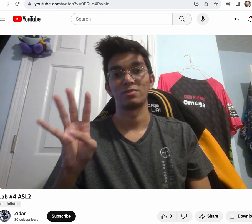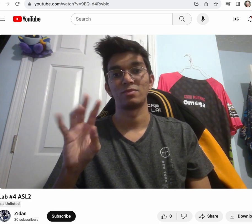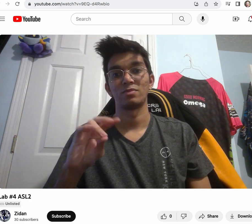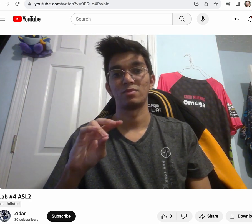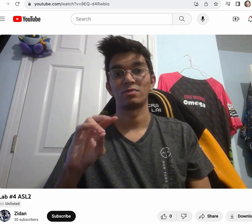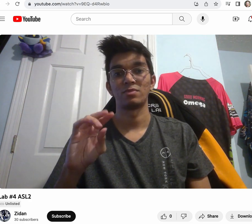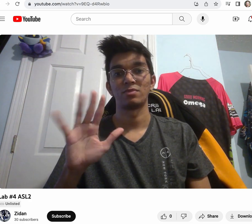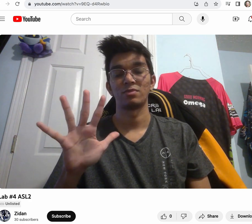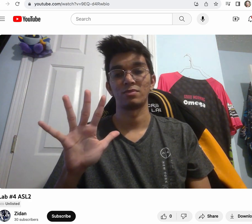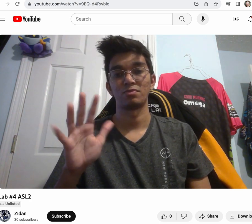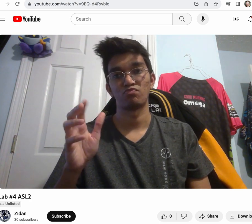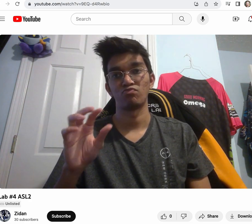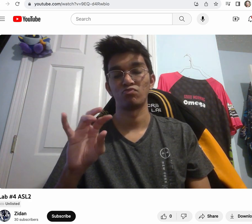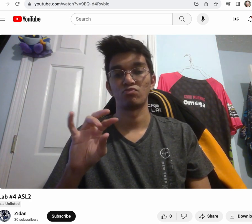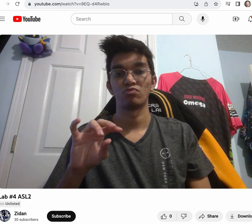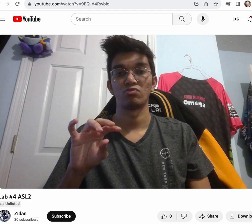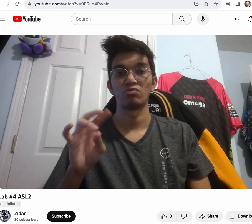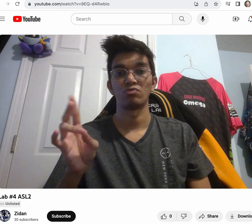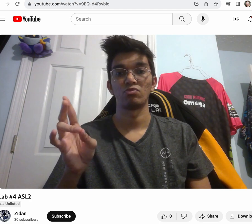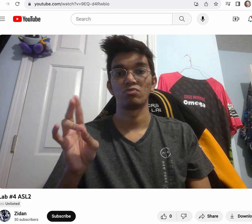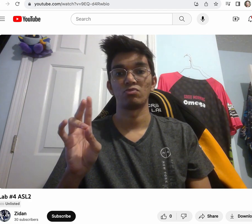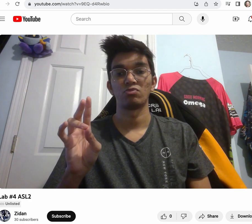73. Mm-hmm.